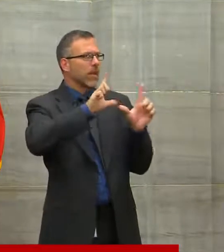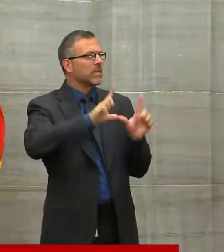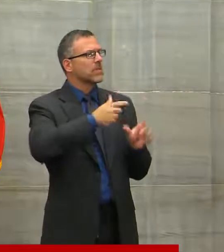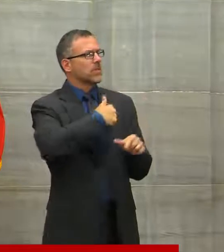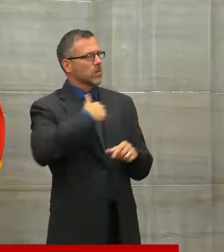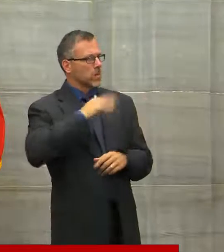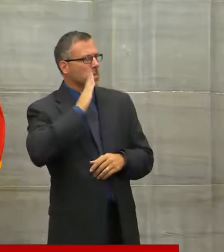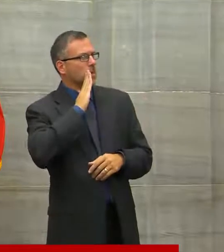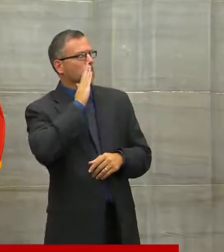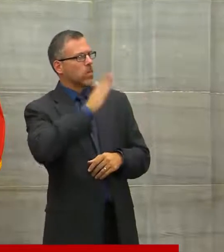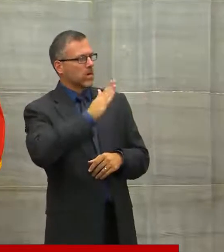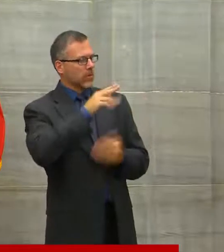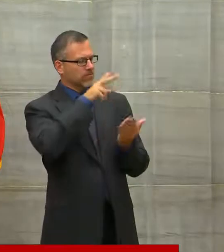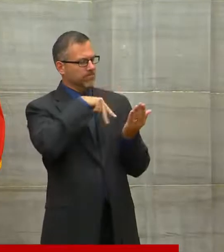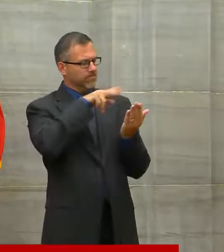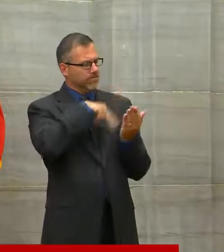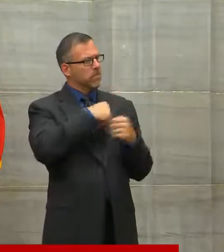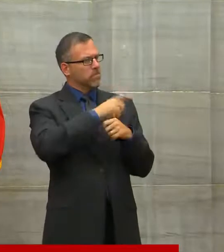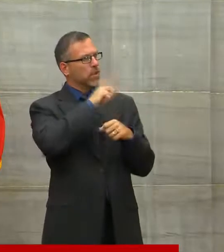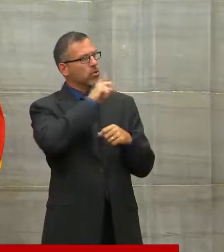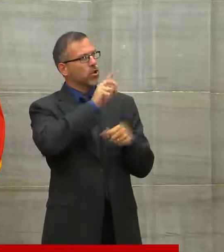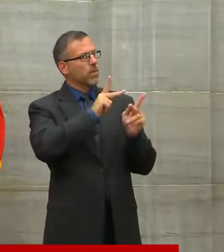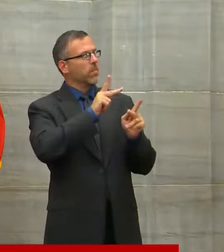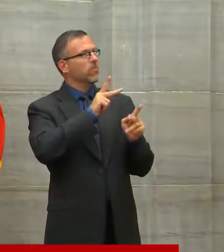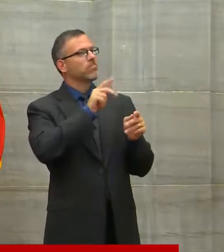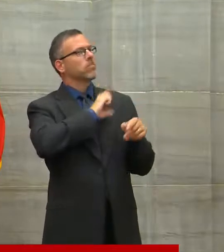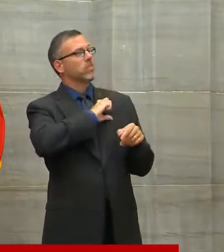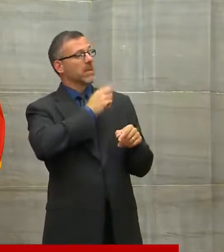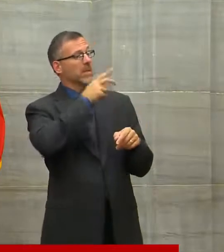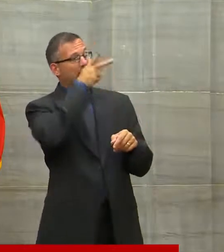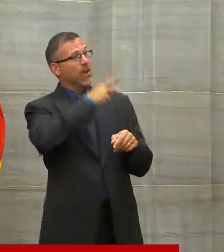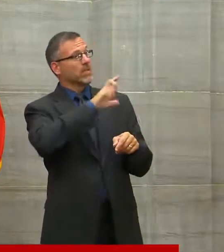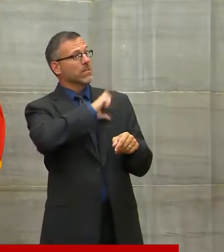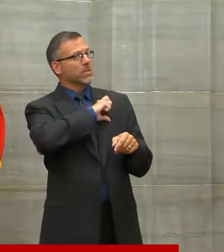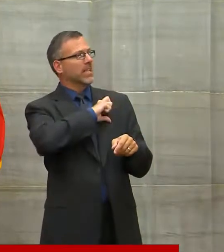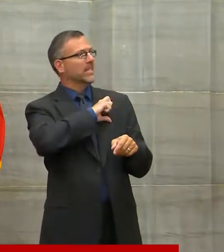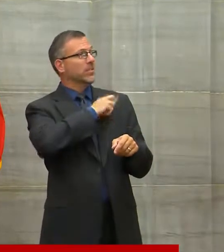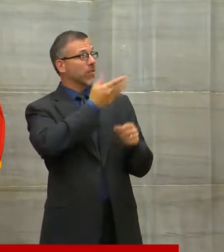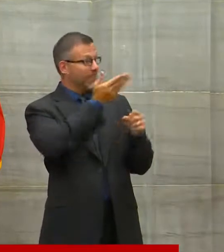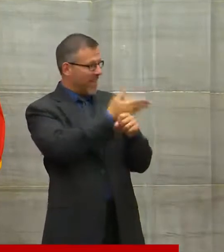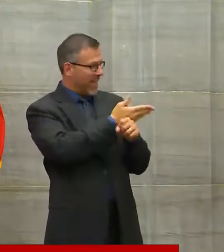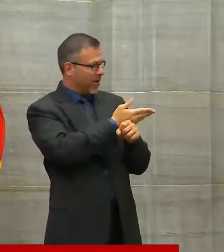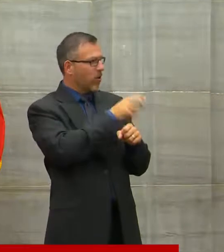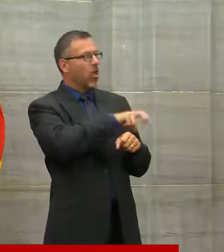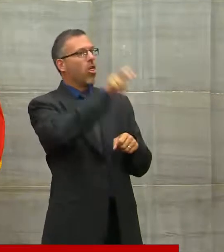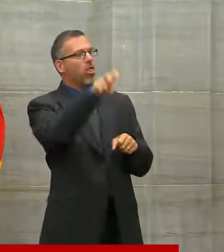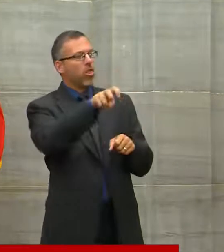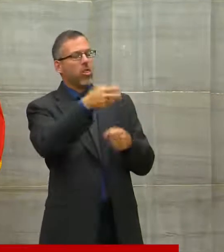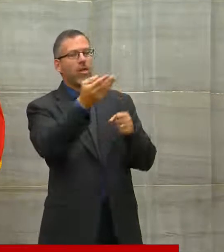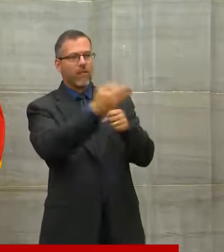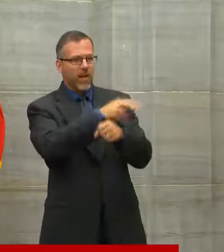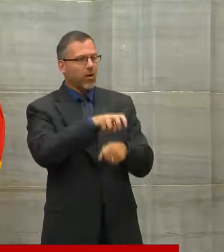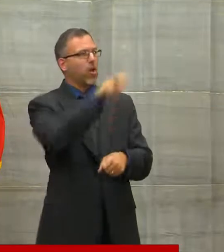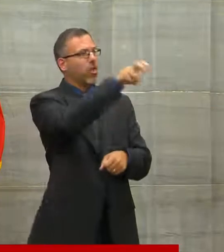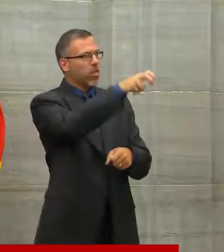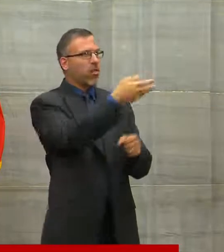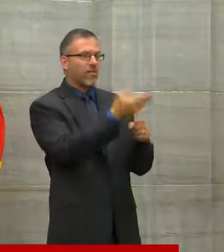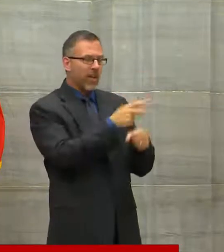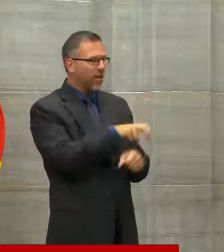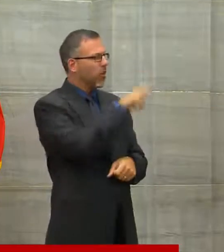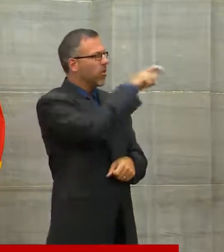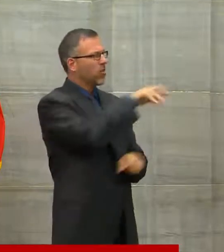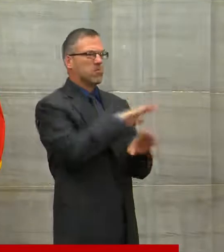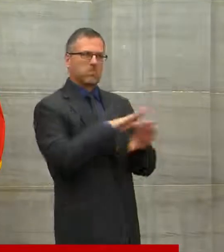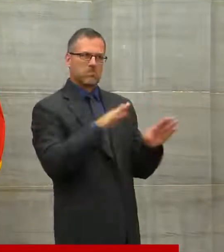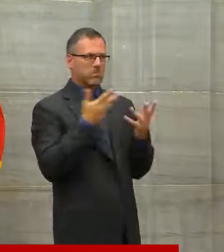being appointed by the governor, I take that position very seriously. And we want to make sure as a Post Commission that the recommendations